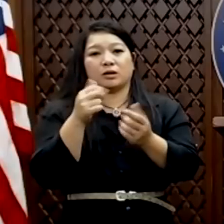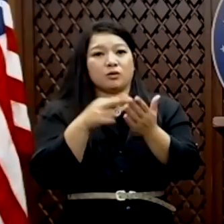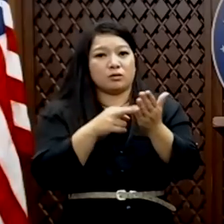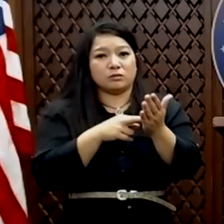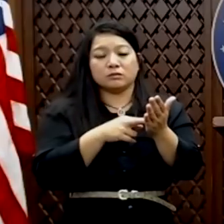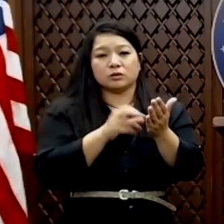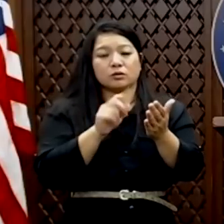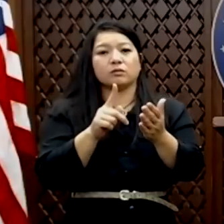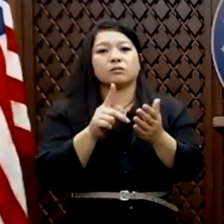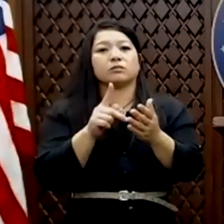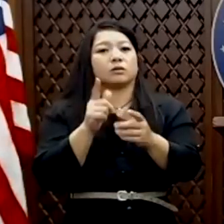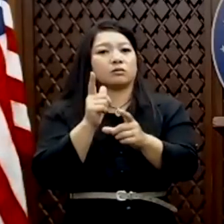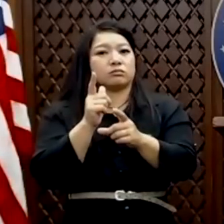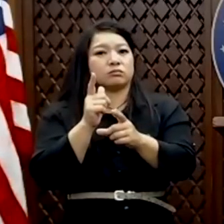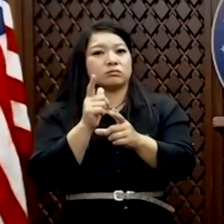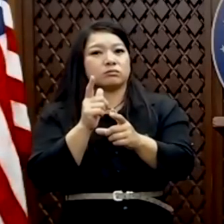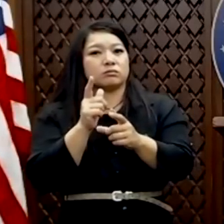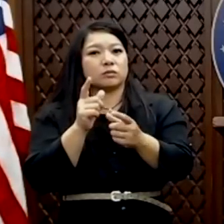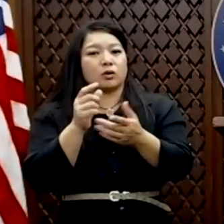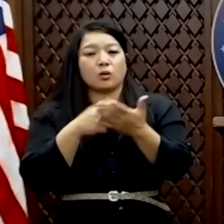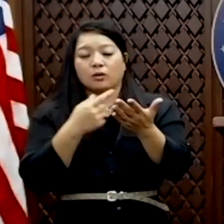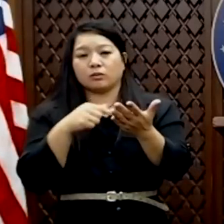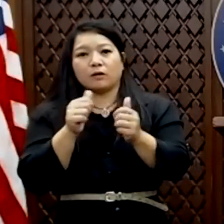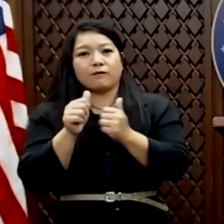measures, if we complied to the measures,